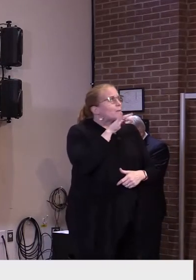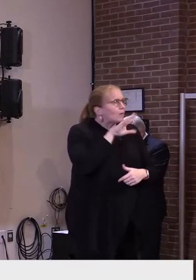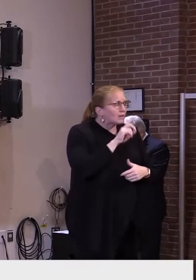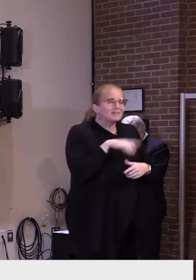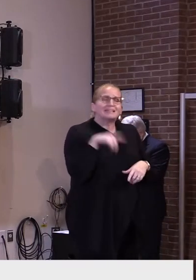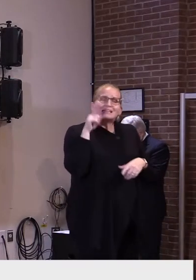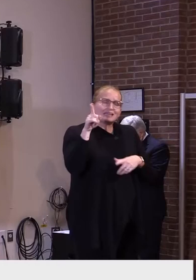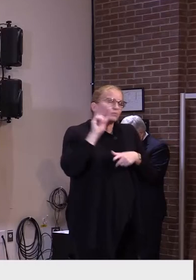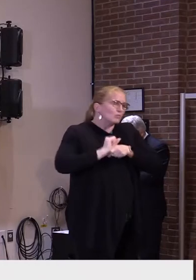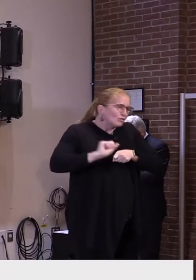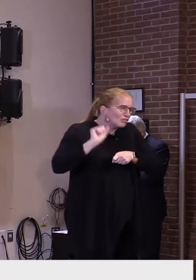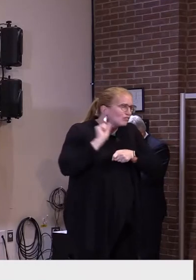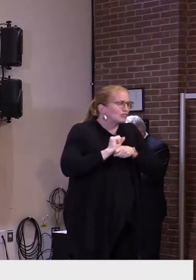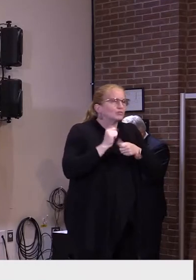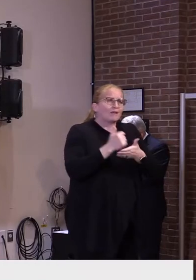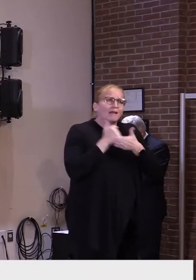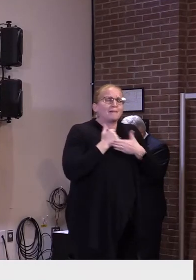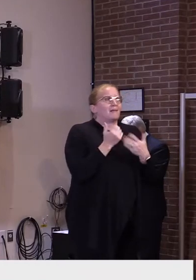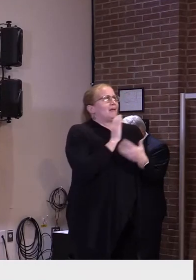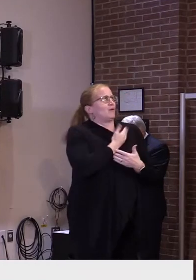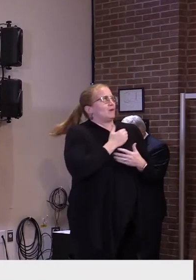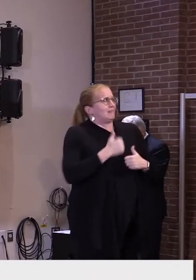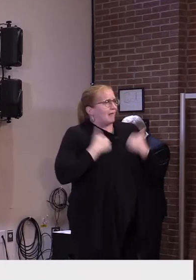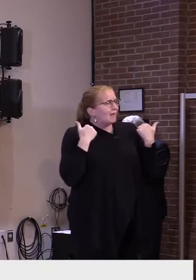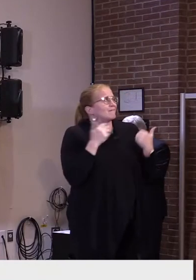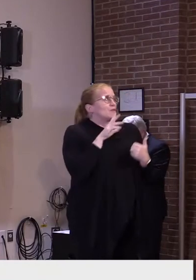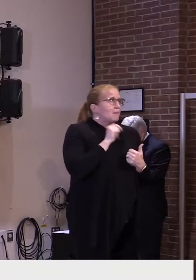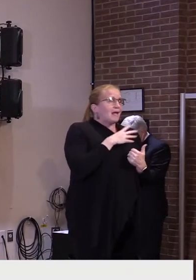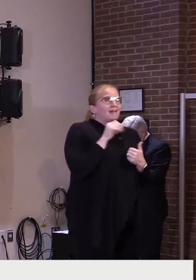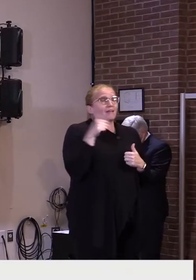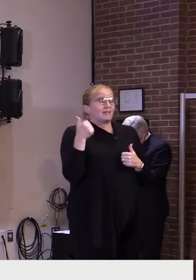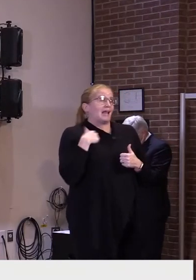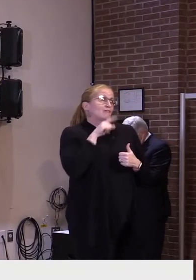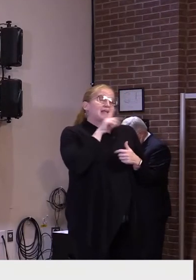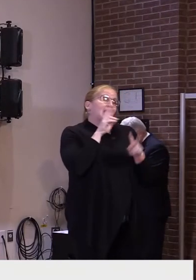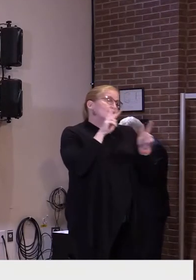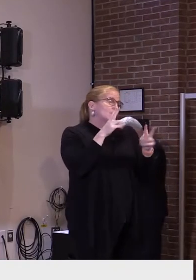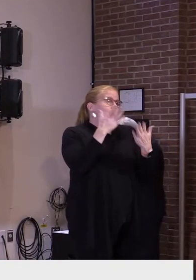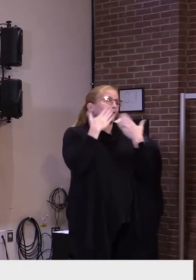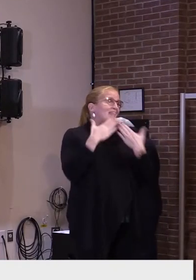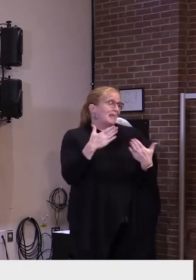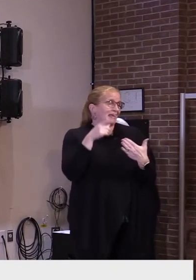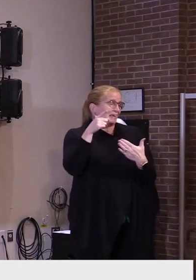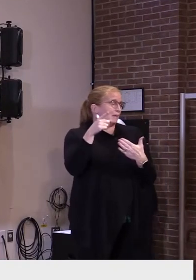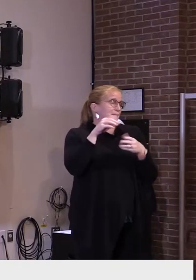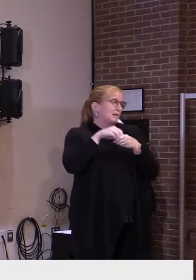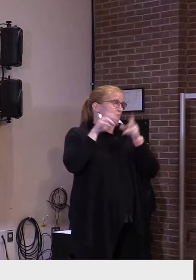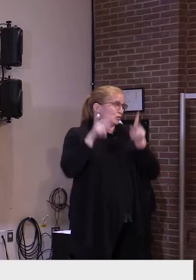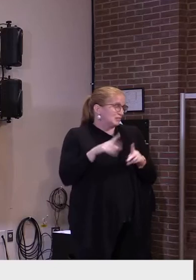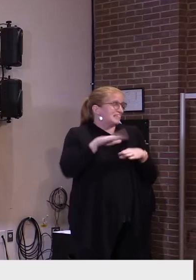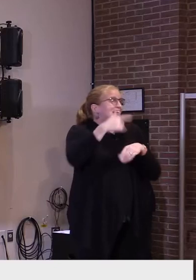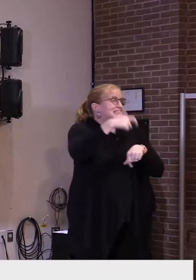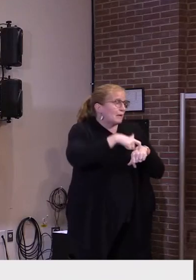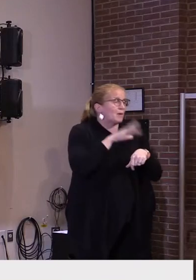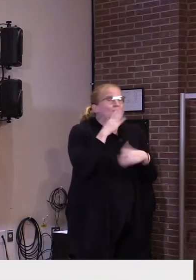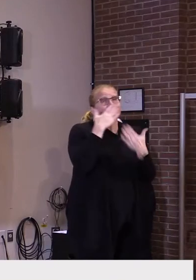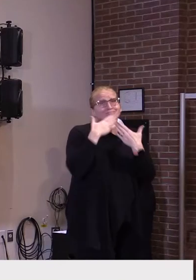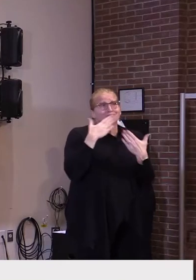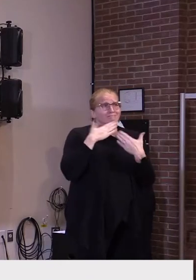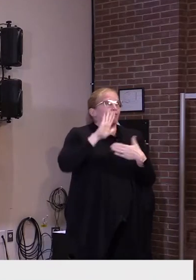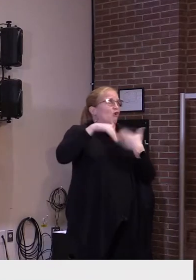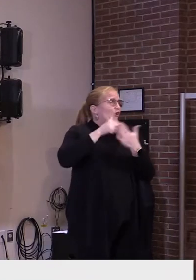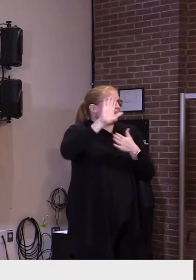improved countless others, and I look forward to thanking him in person for decades of work on behalf of the health of